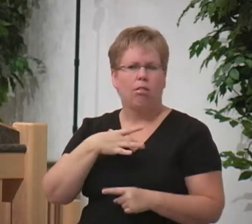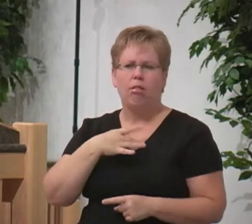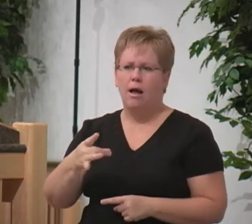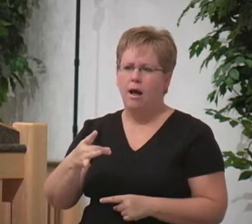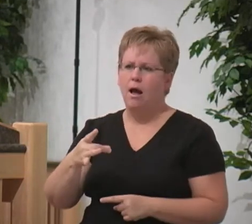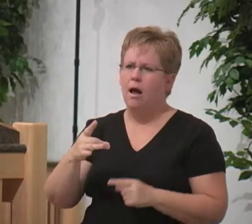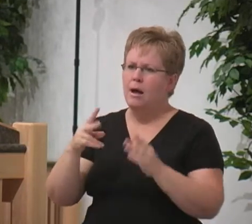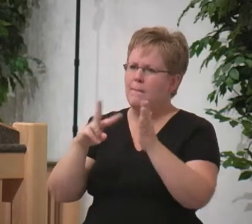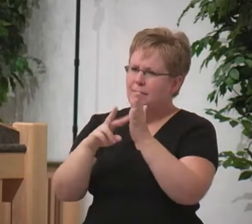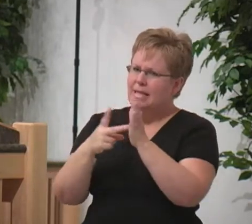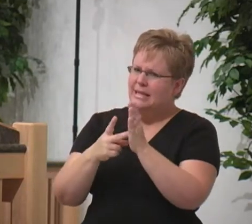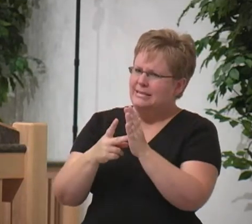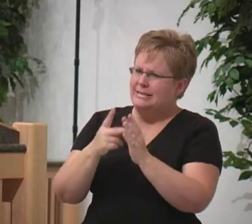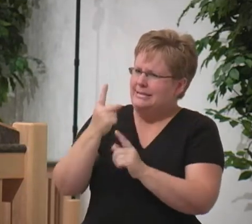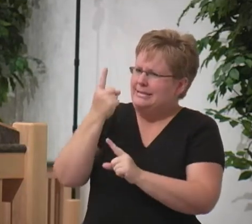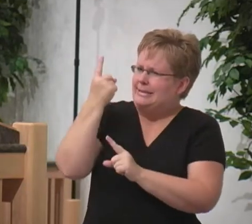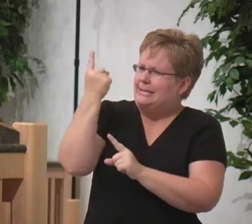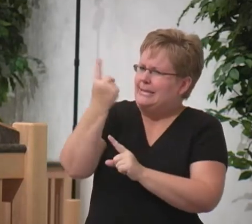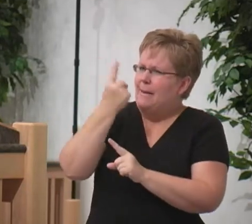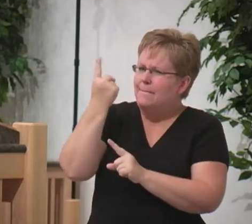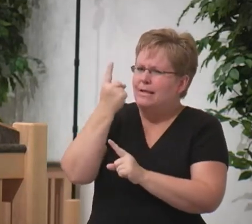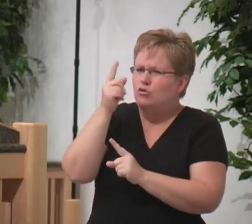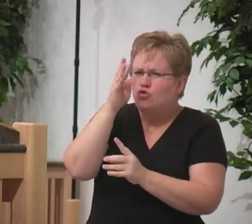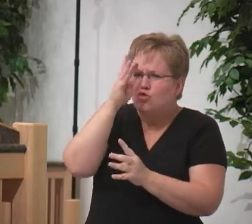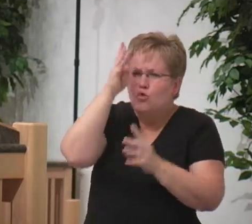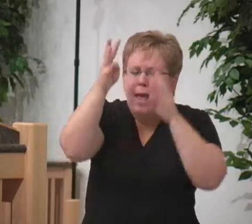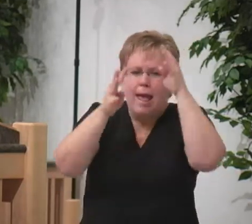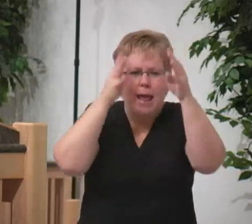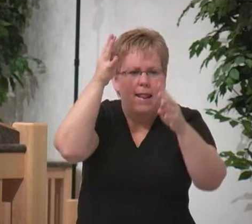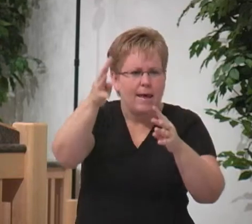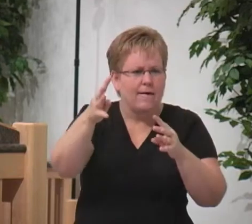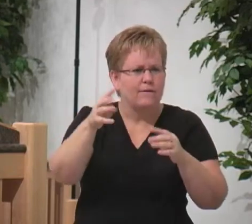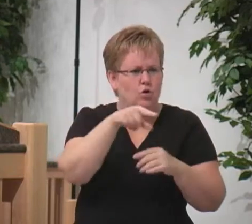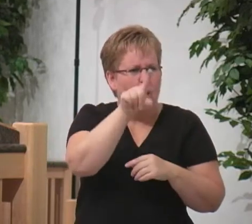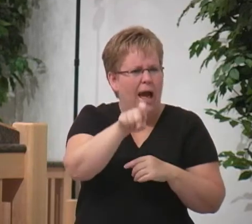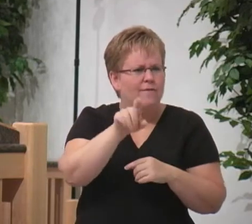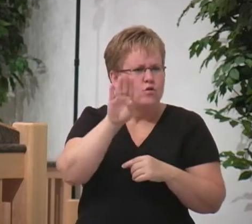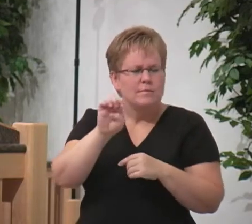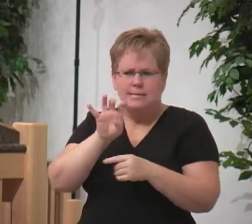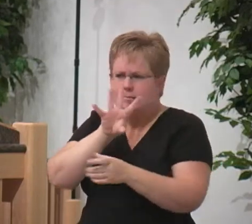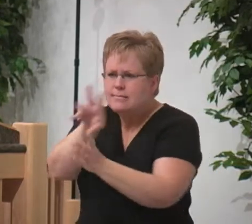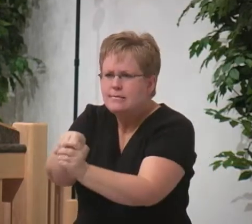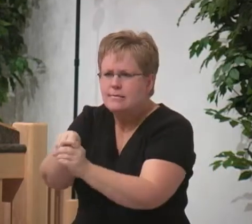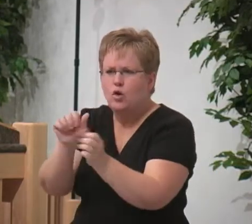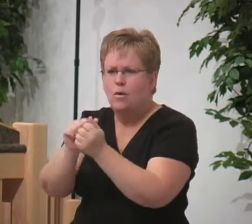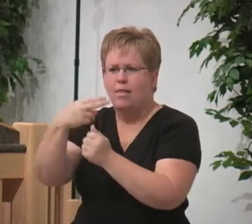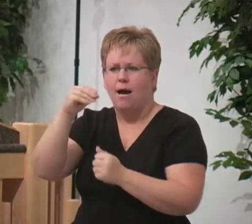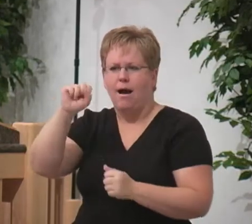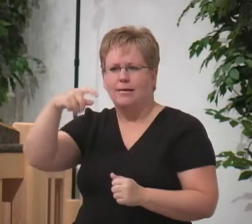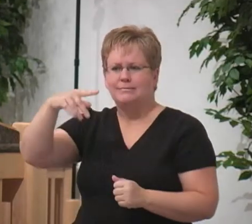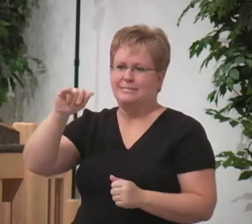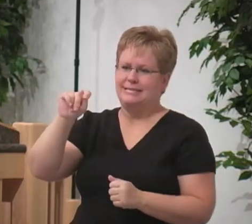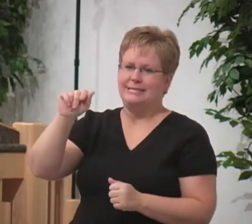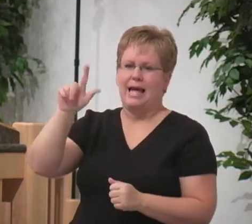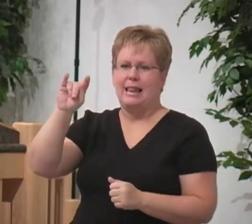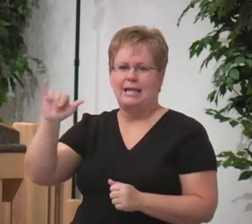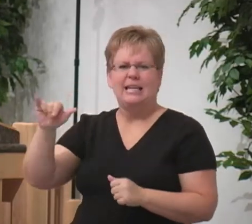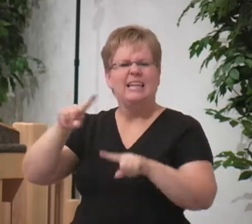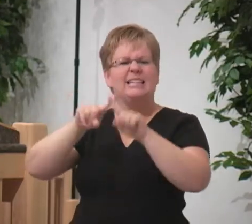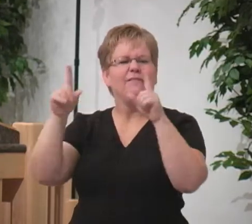there is something creative. There is a creative aspect to hospitality that's different than simply shaking